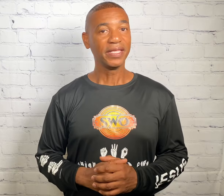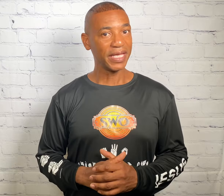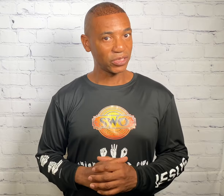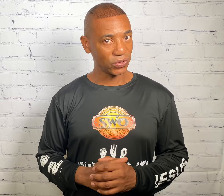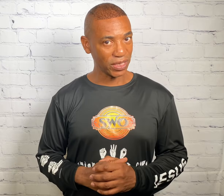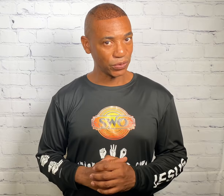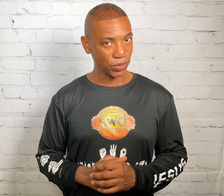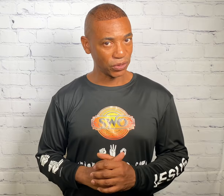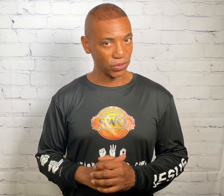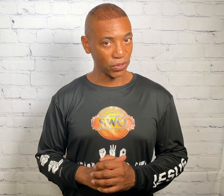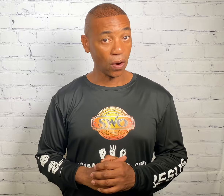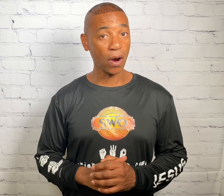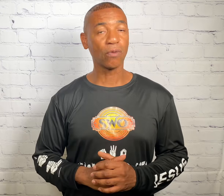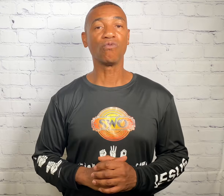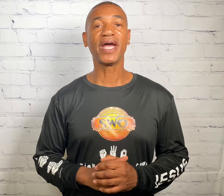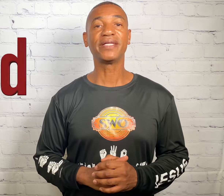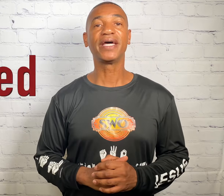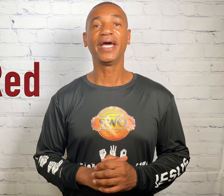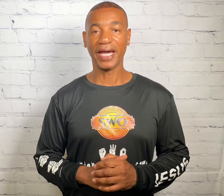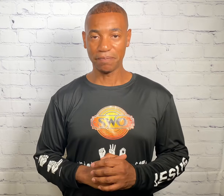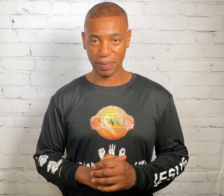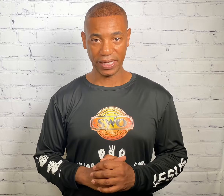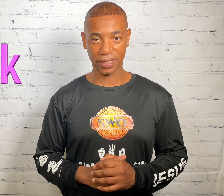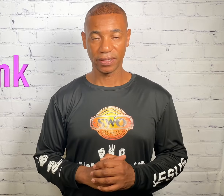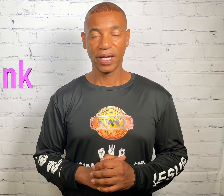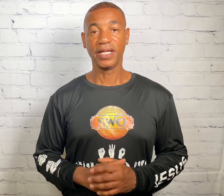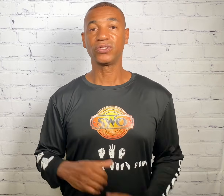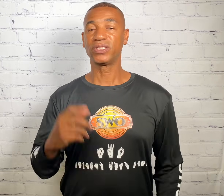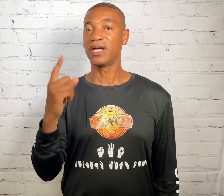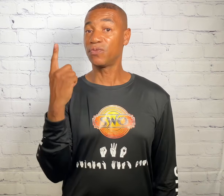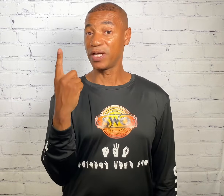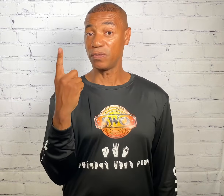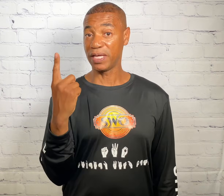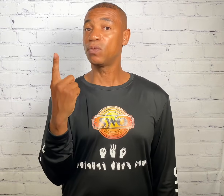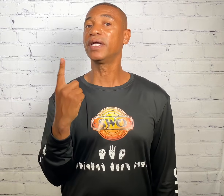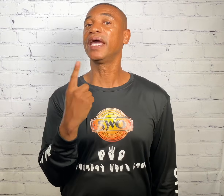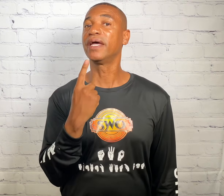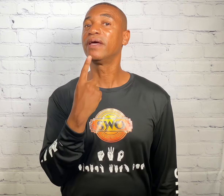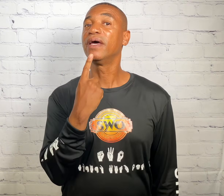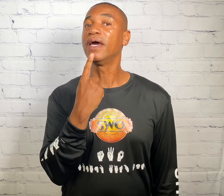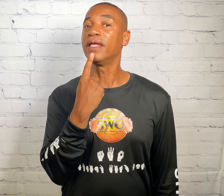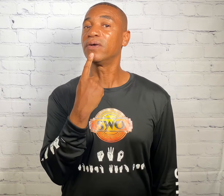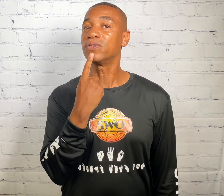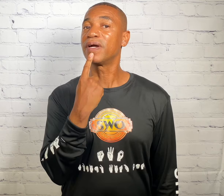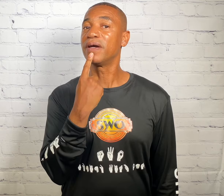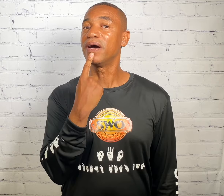The next 2 signs we're going to show you are red and pink. Now to sign red, you make the 1 hand and it goes right